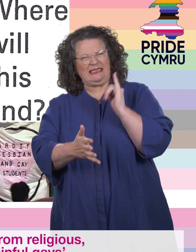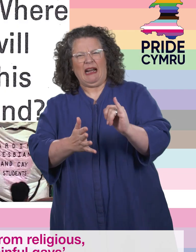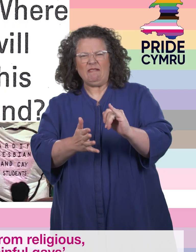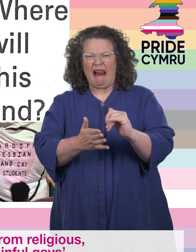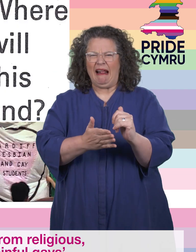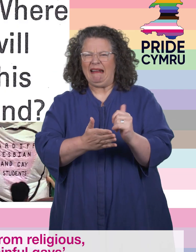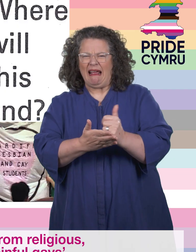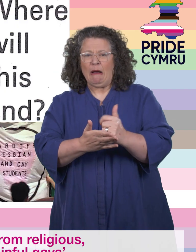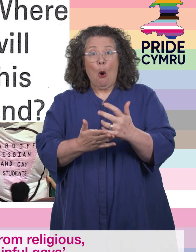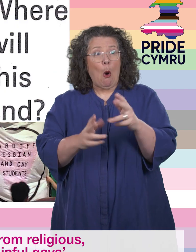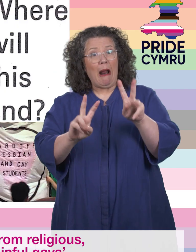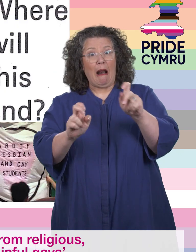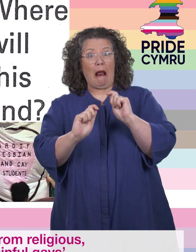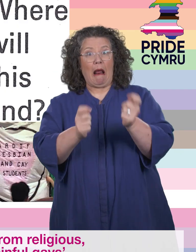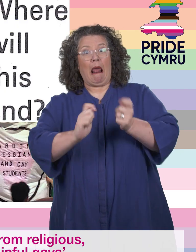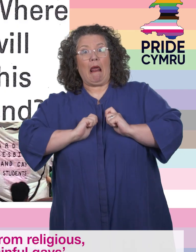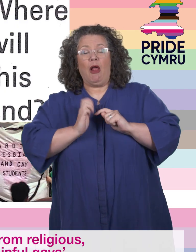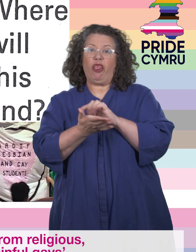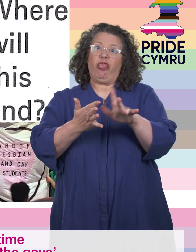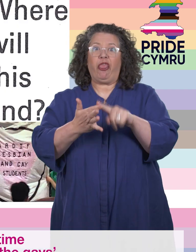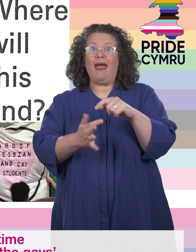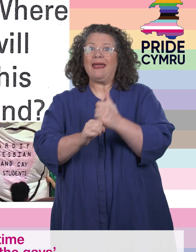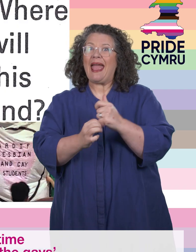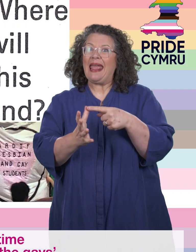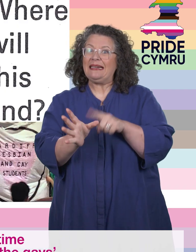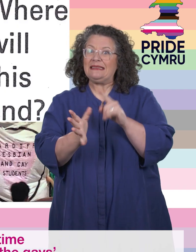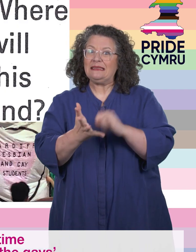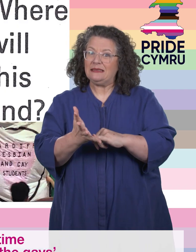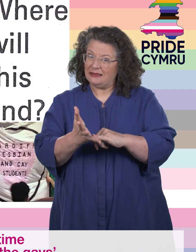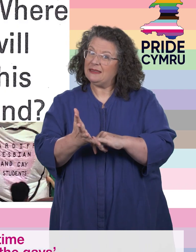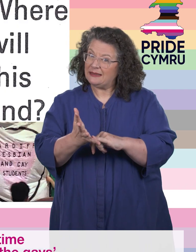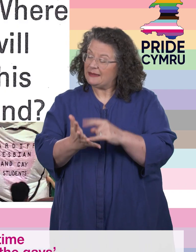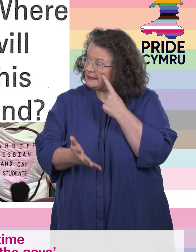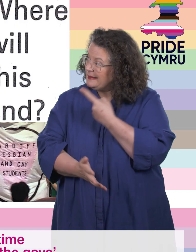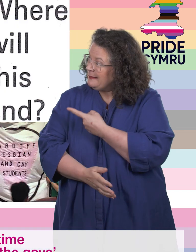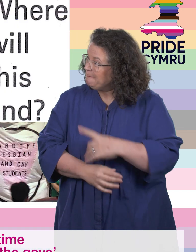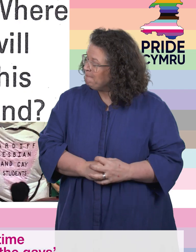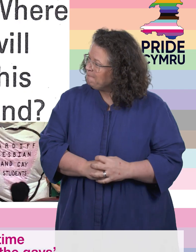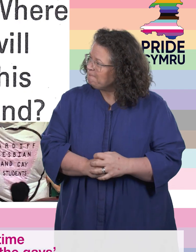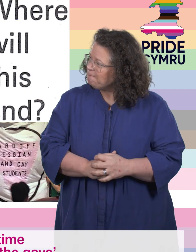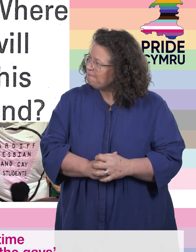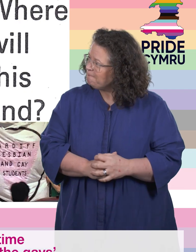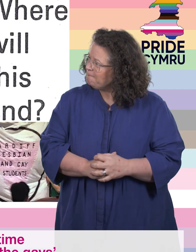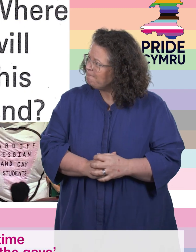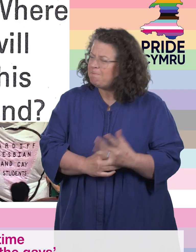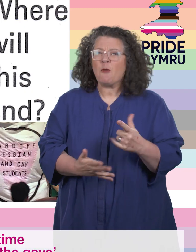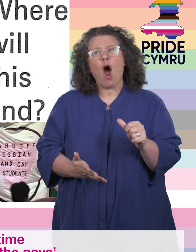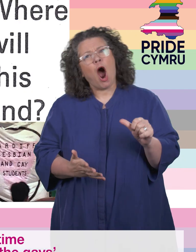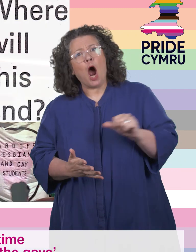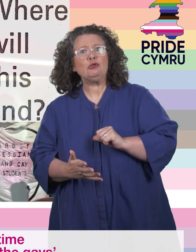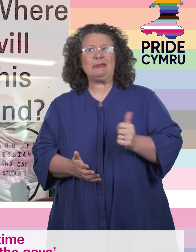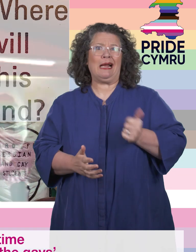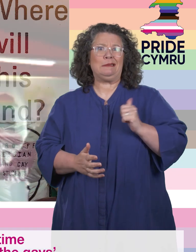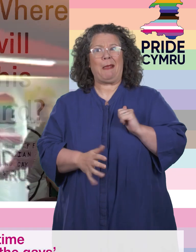religious, march of the sinful gays. And people were, this time were just referred to as the